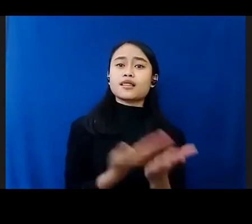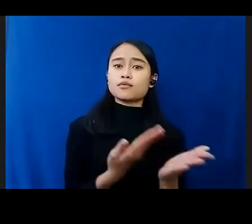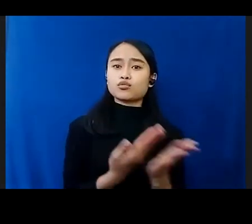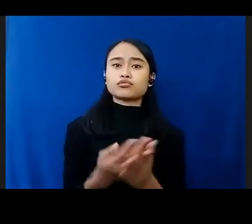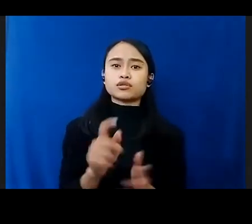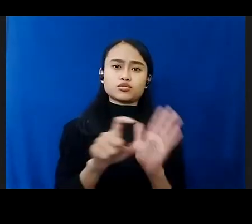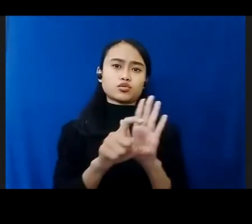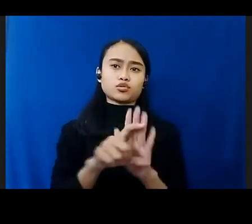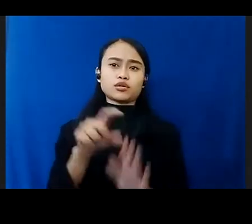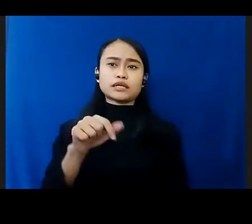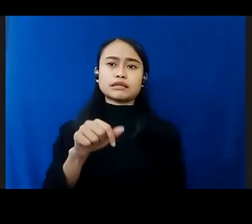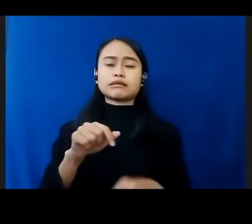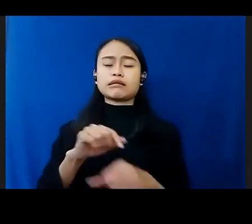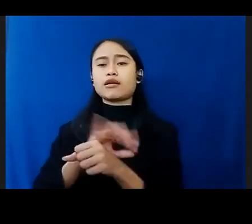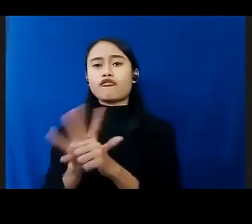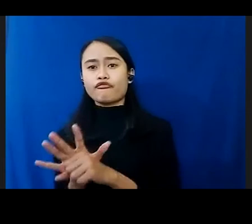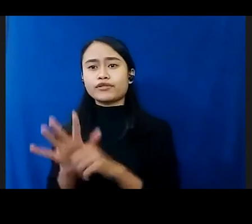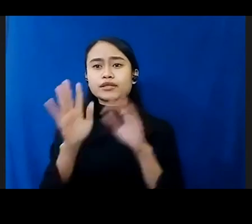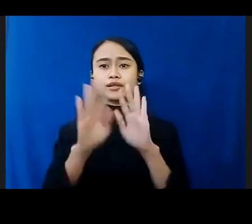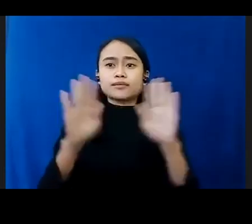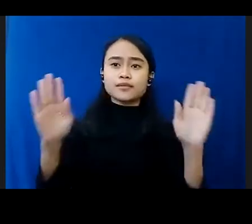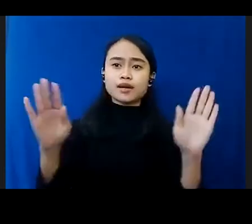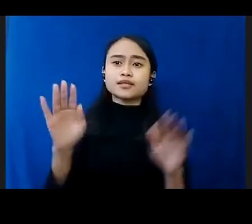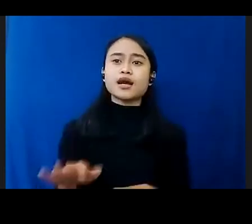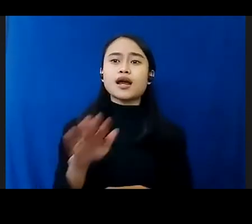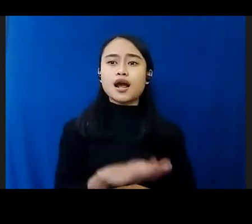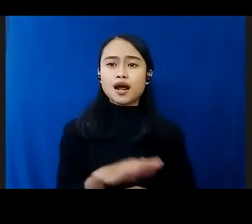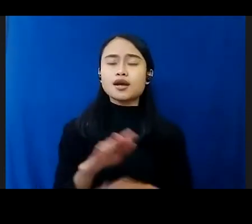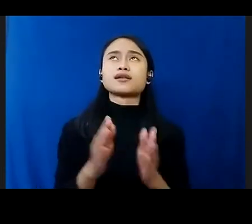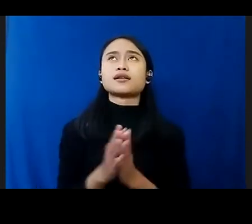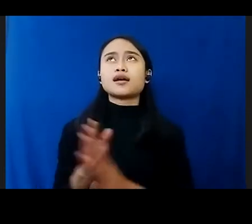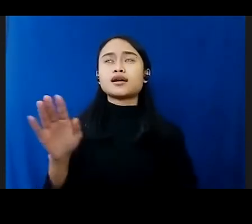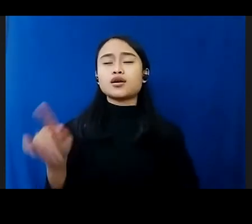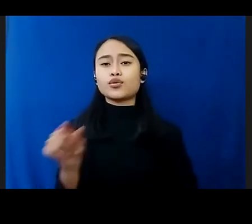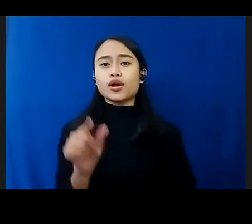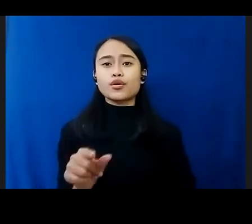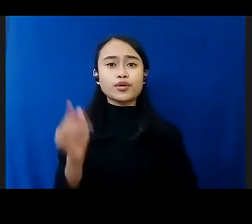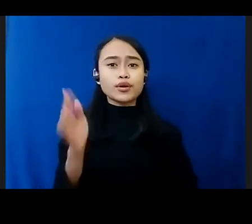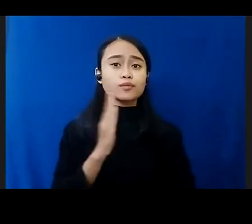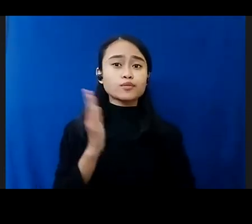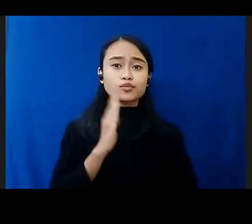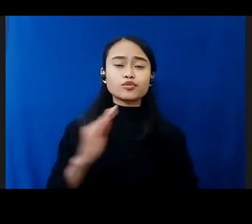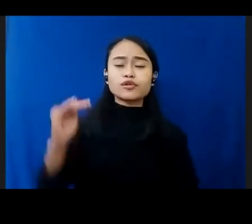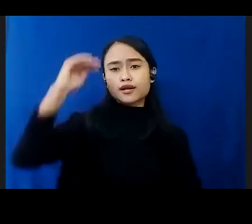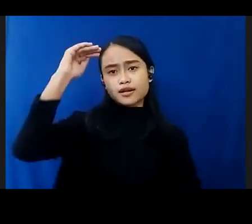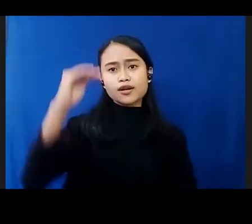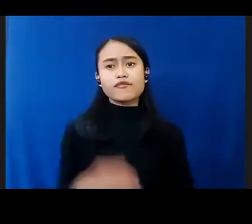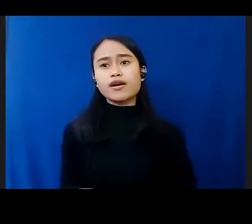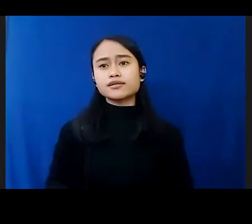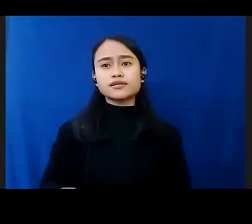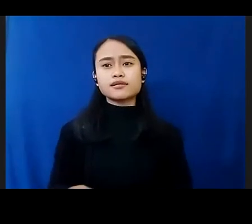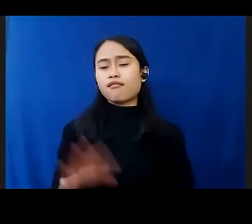Children And Young People And Adults Will Not Get The Vaccination Because Of Things They've Read On Facebook Or